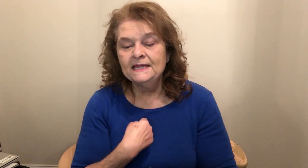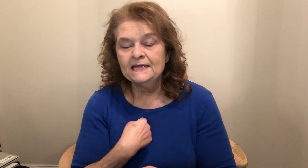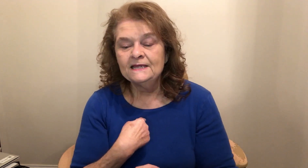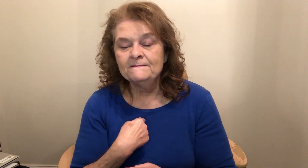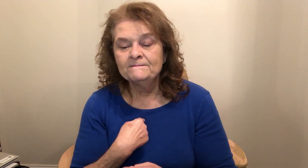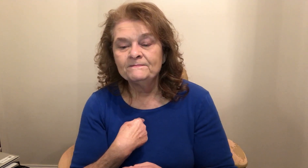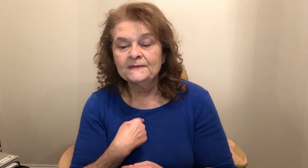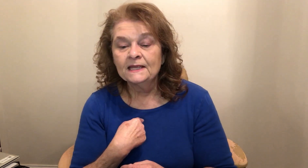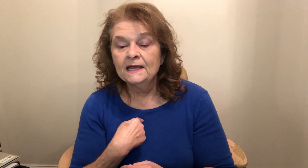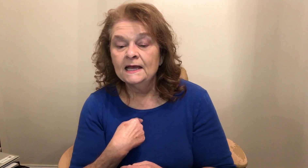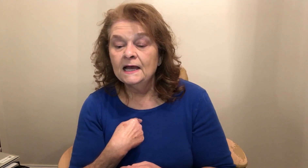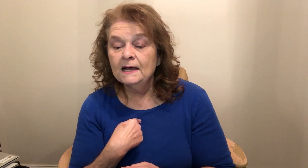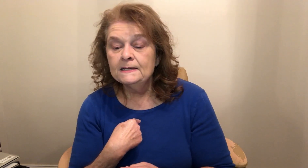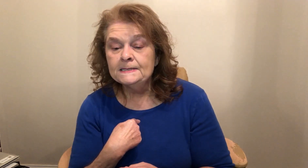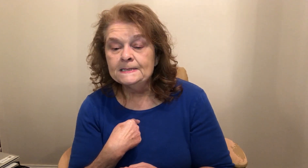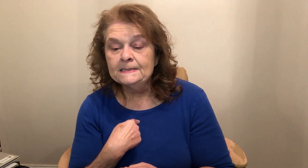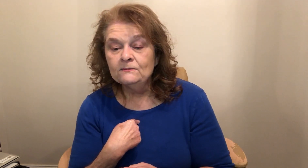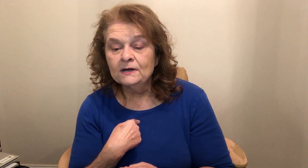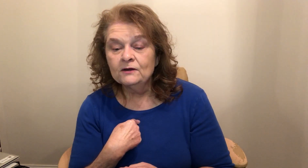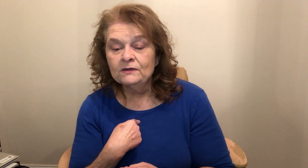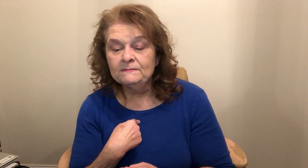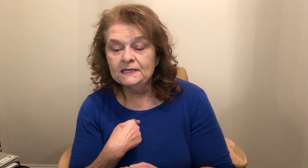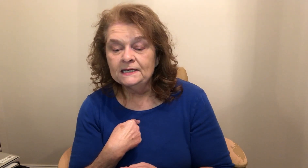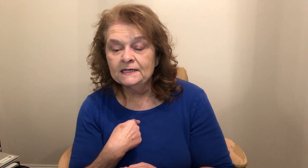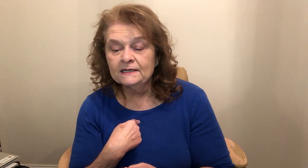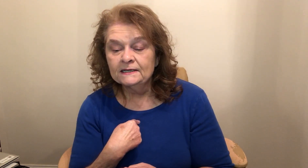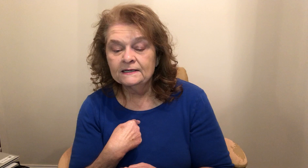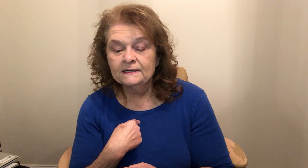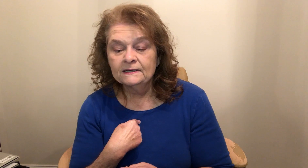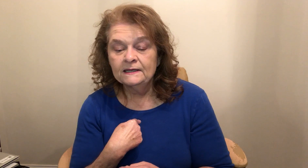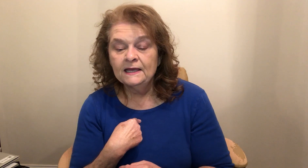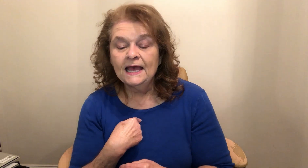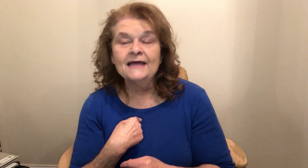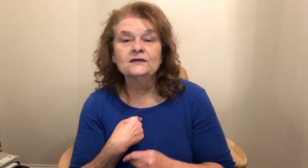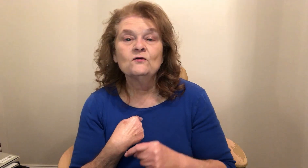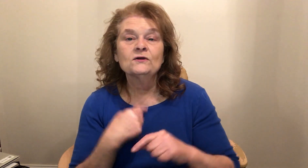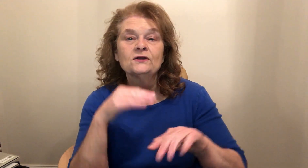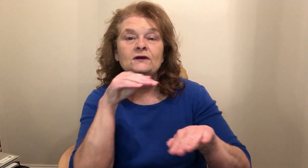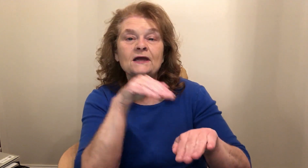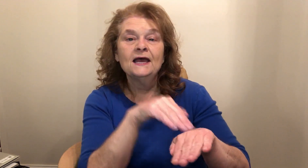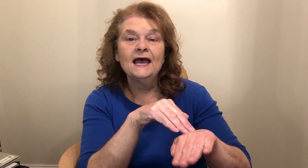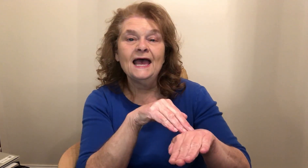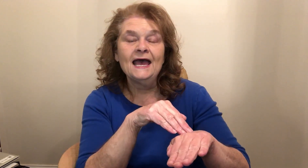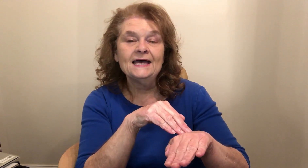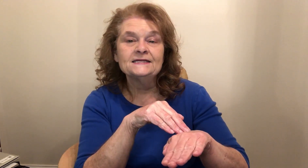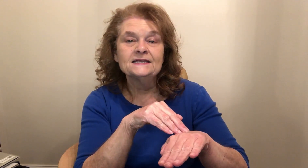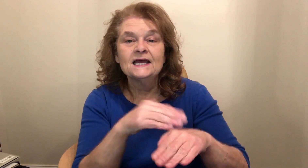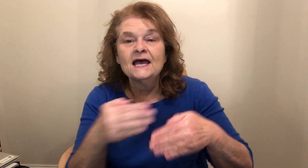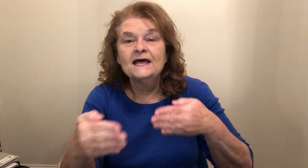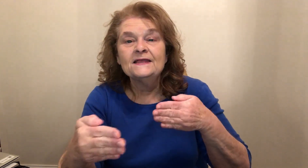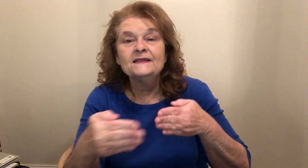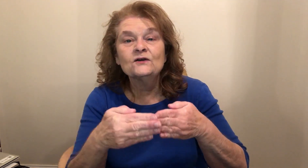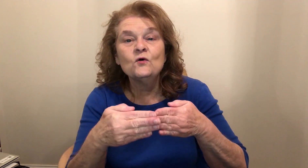me. Where are we meeting? At the corner. At the